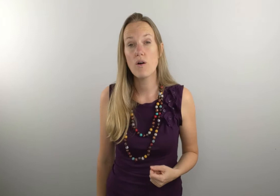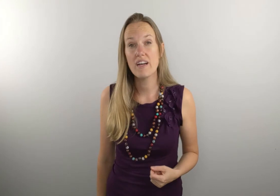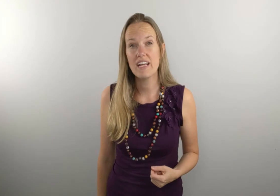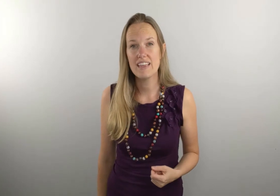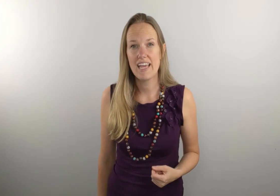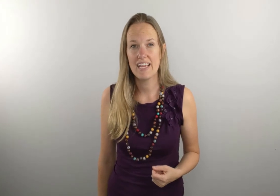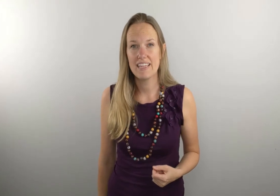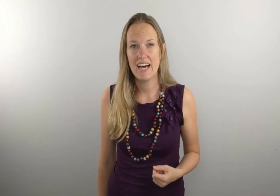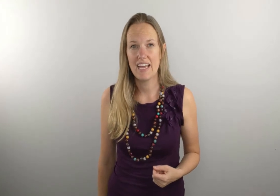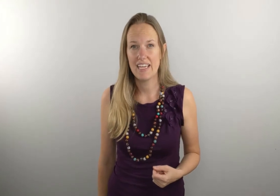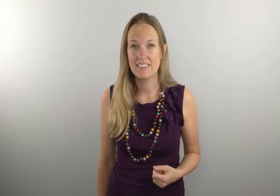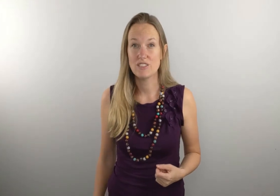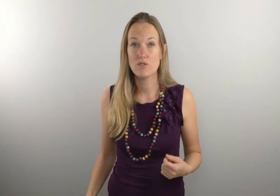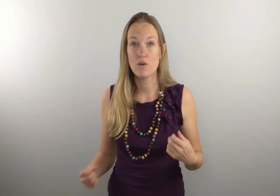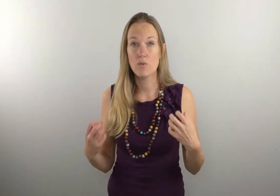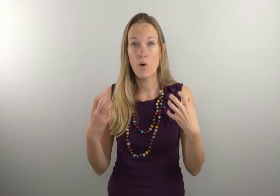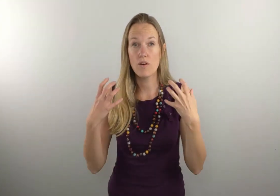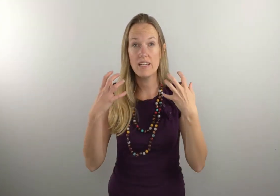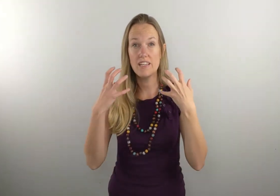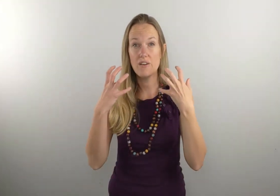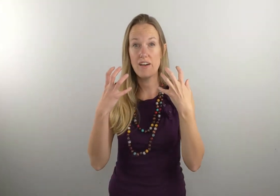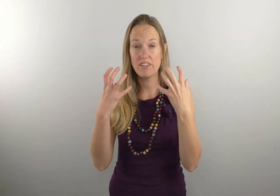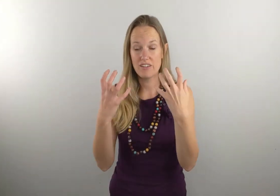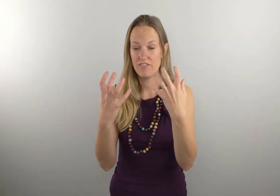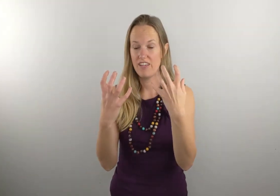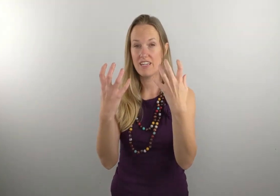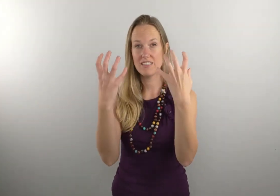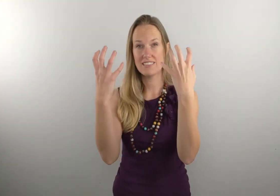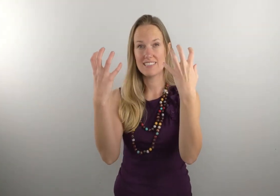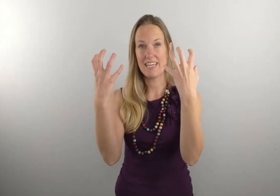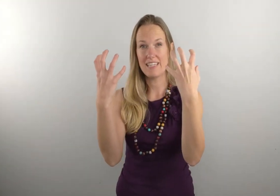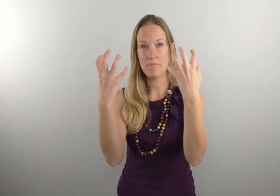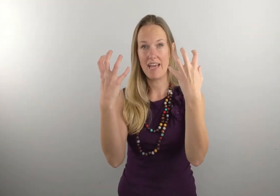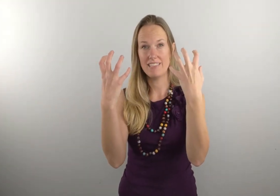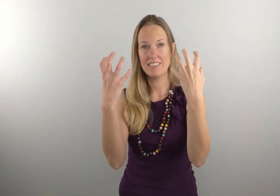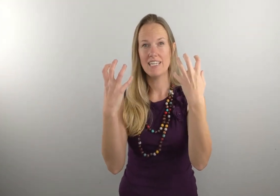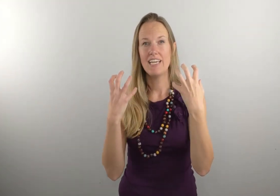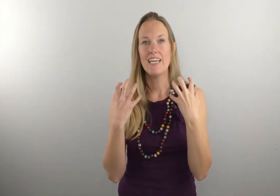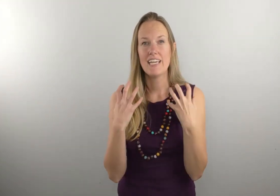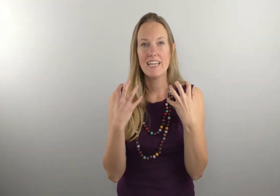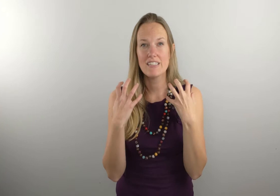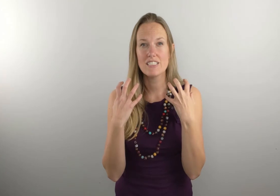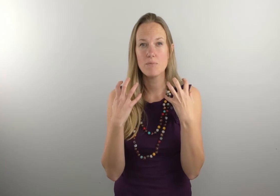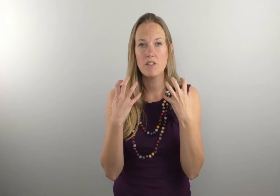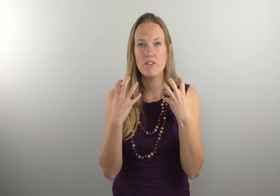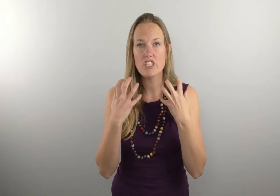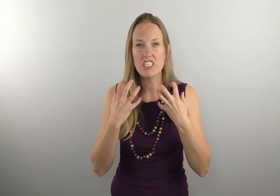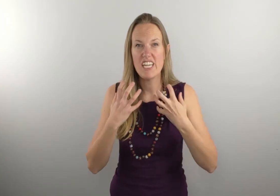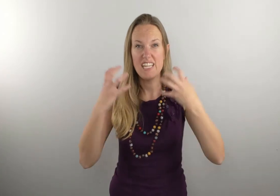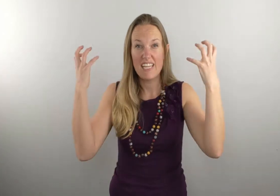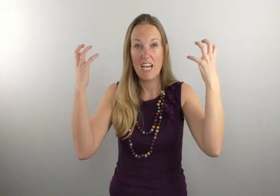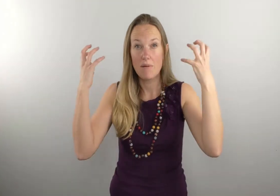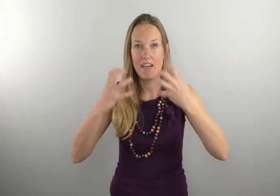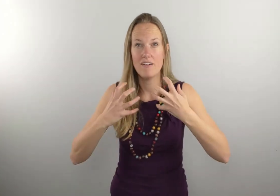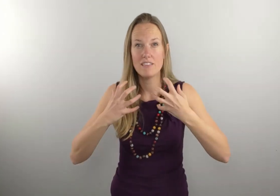roaring like a lion. So for roaring, you have your fingers slightly bent here just below your chin and then coming out,